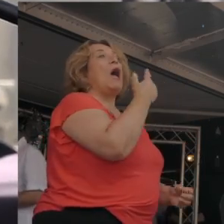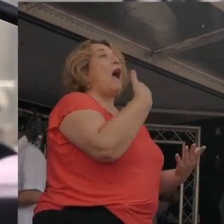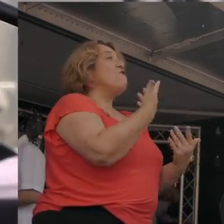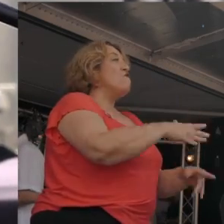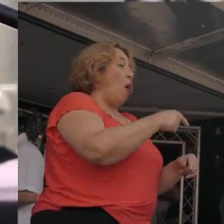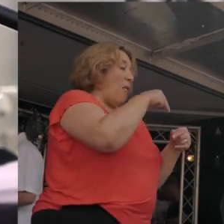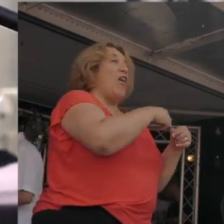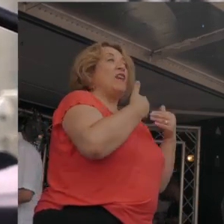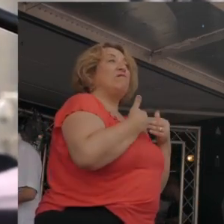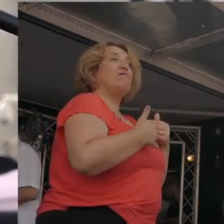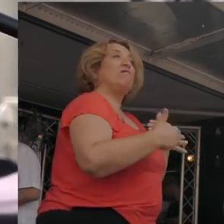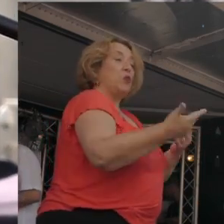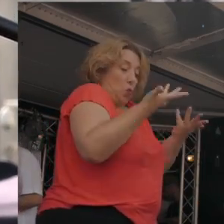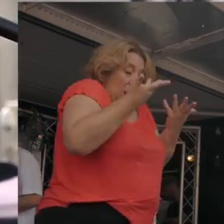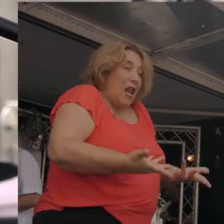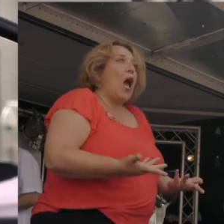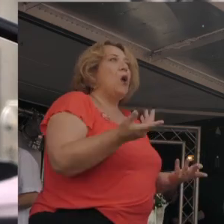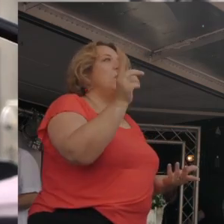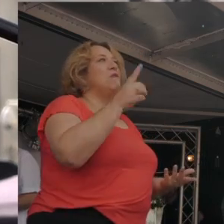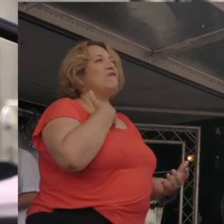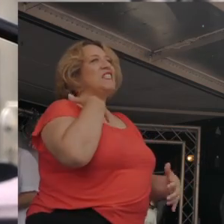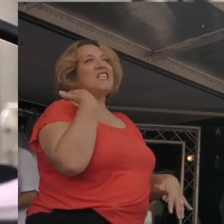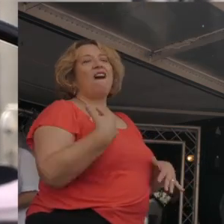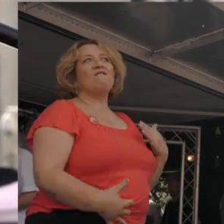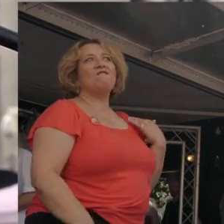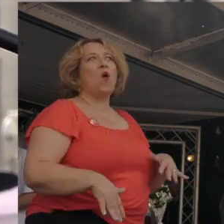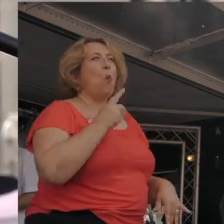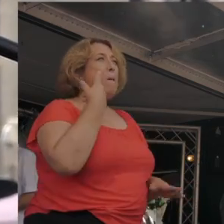people have suffered. 1.25 million